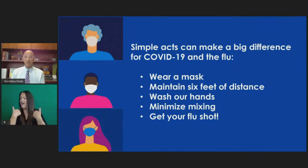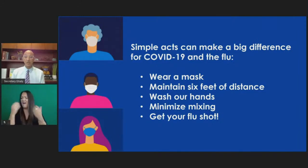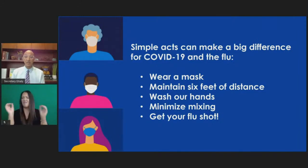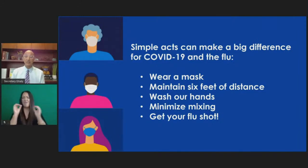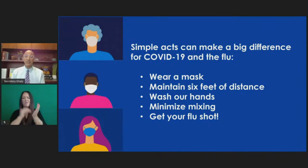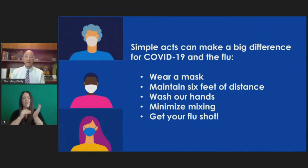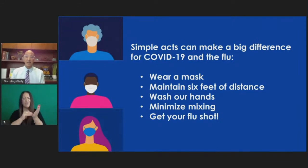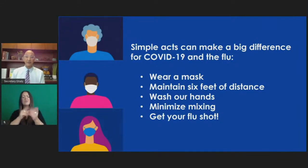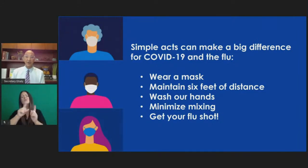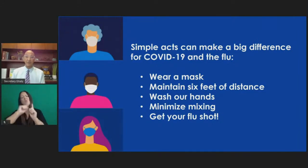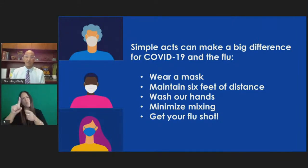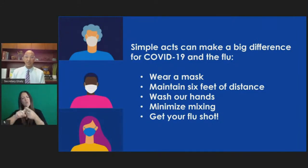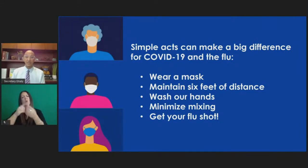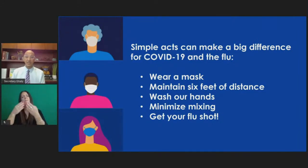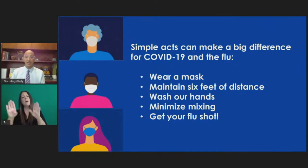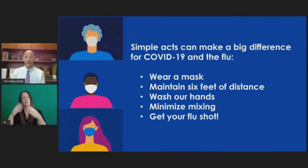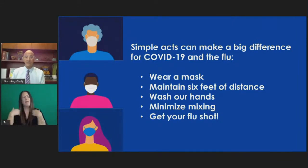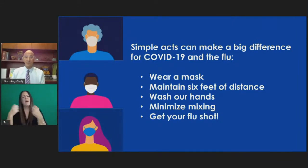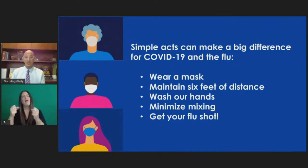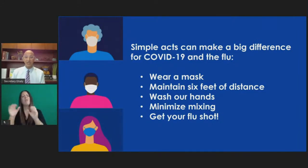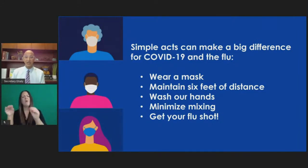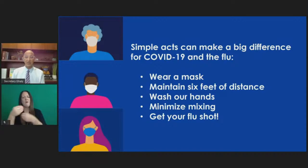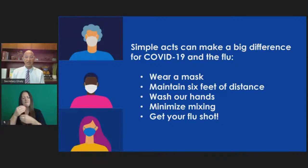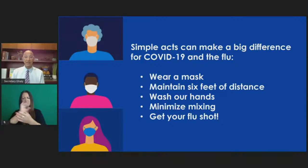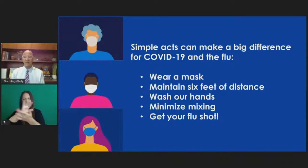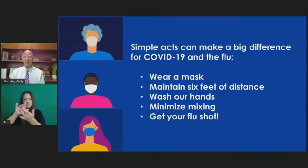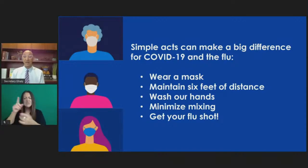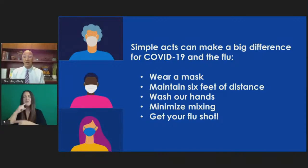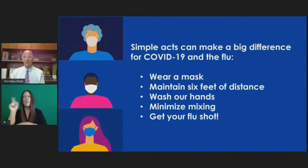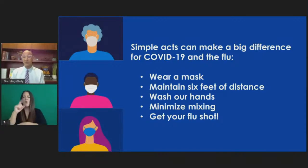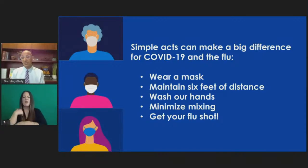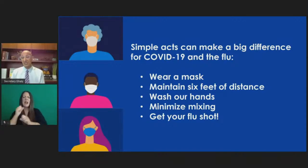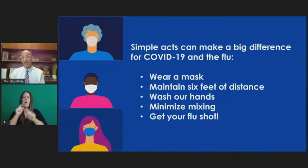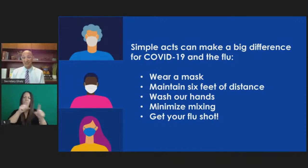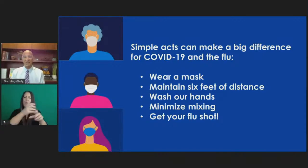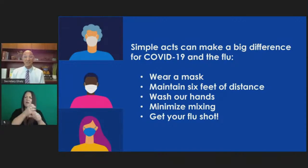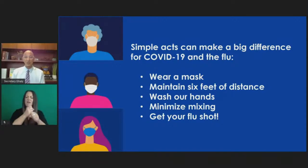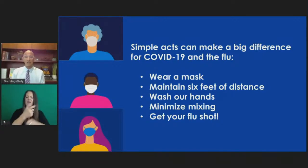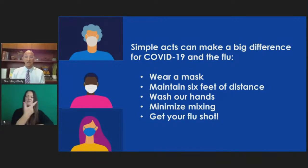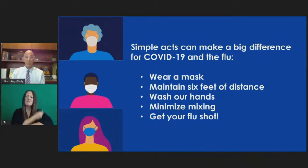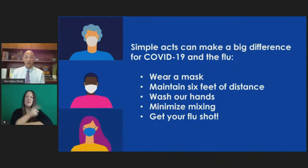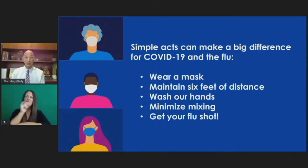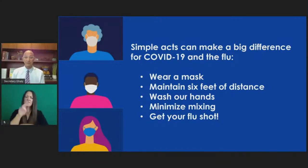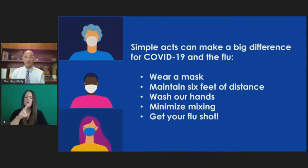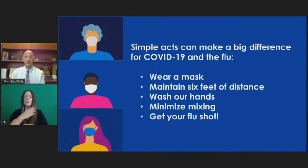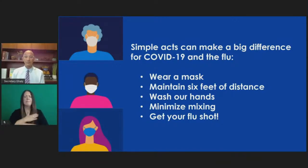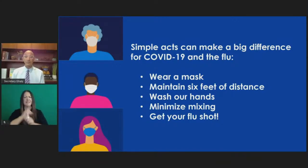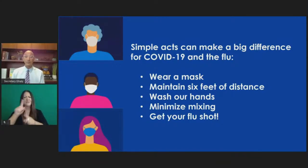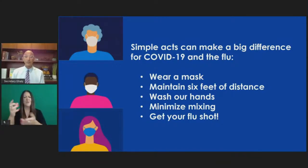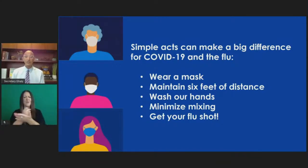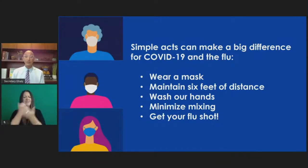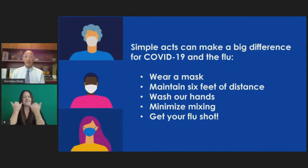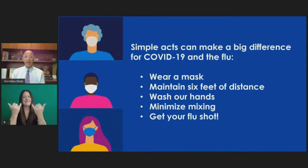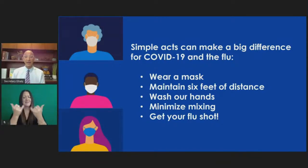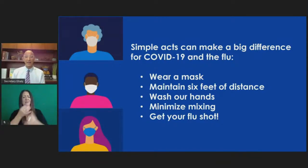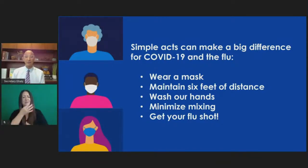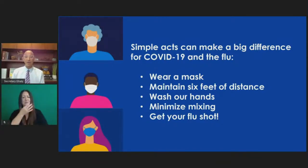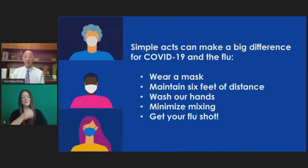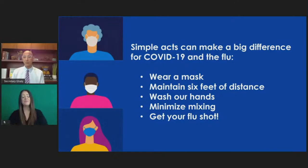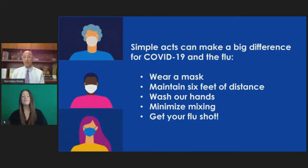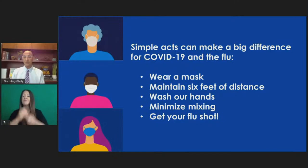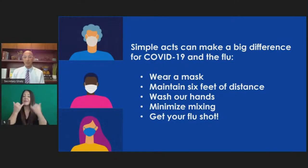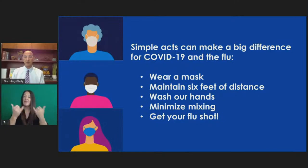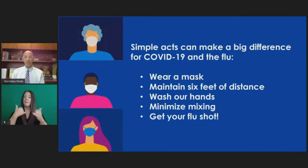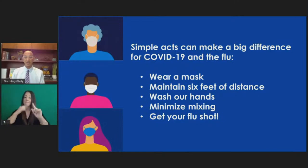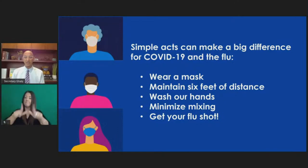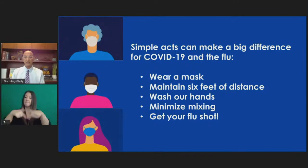department locally to identify a place to get that flu shot. And please get it as soon as you can. So with that, I